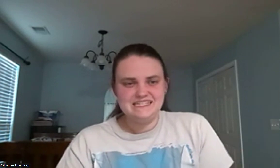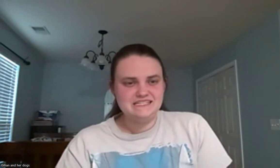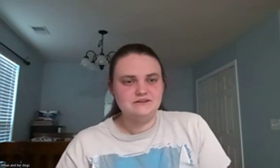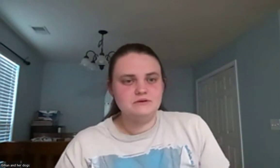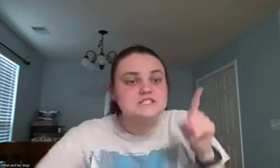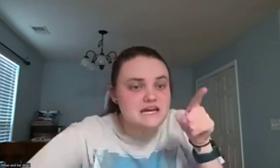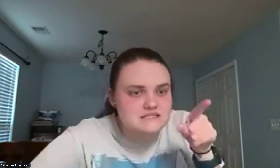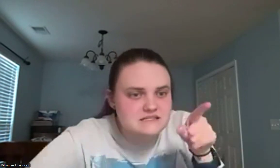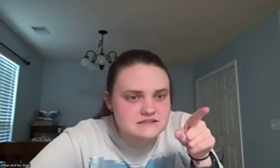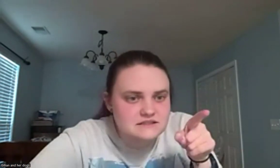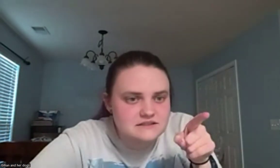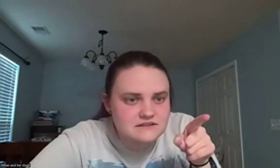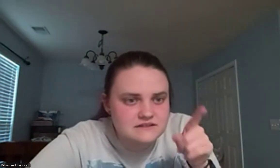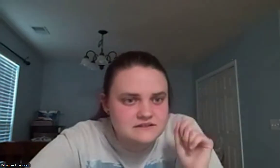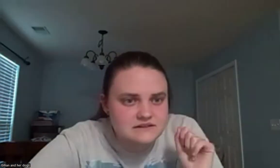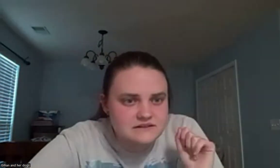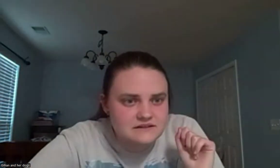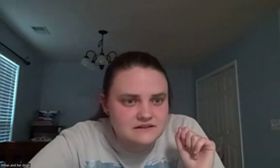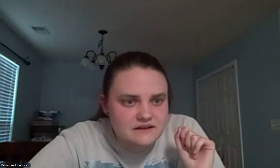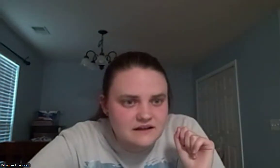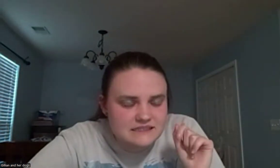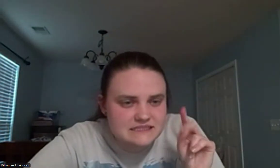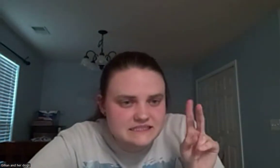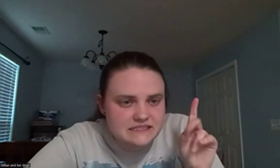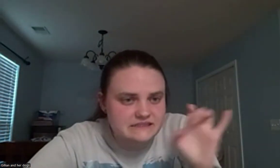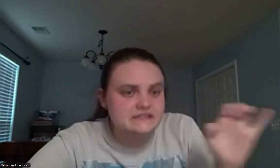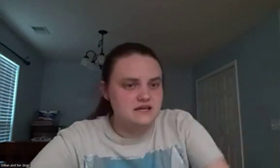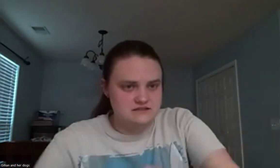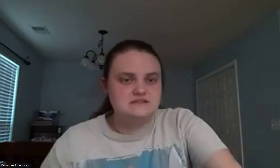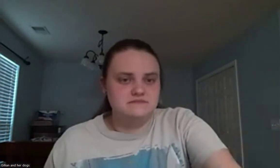Any question? Yes. I